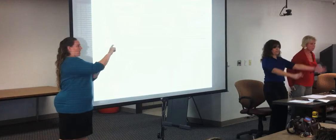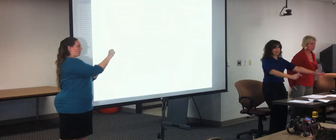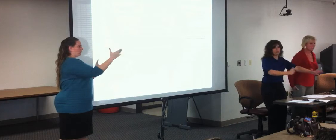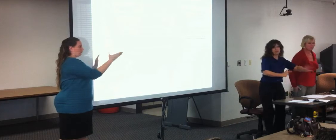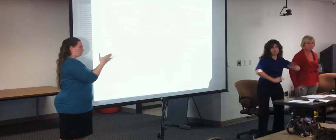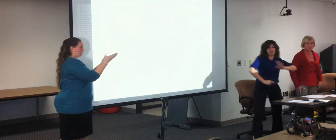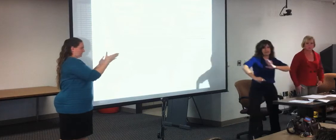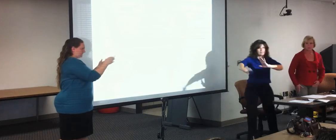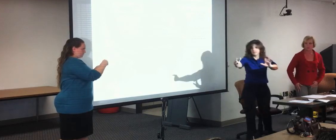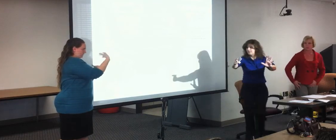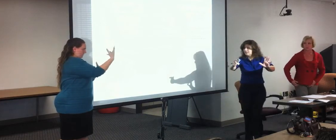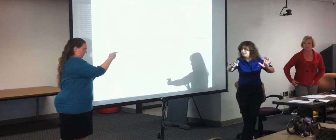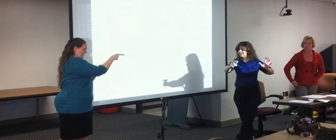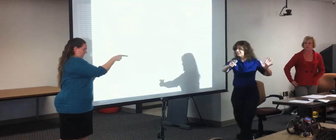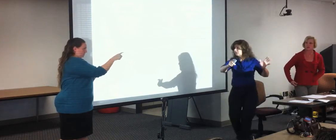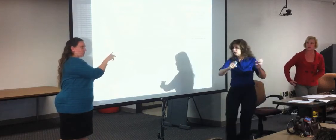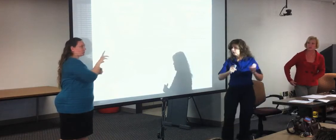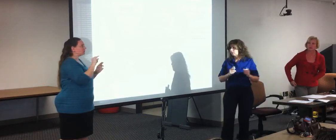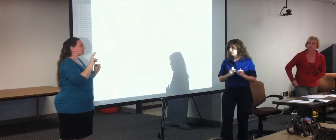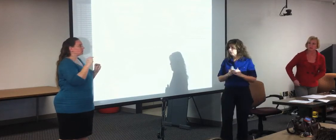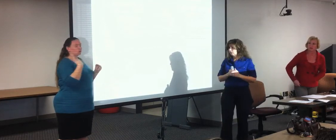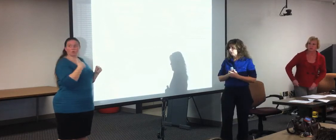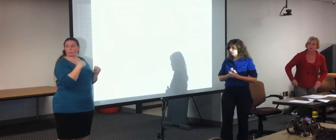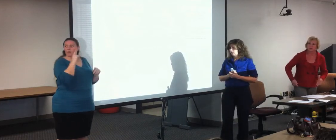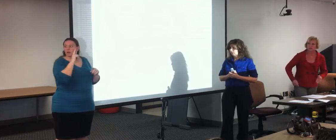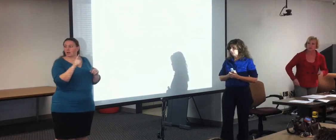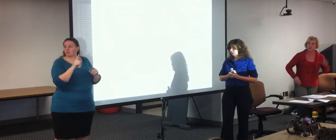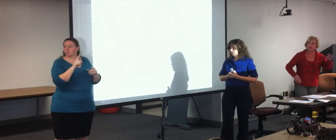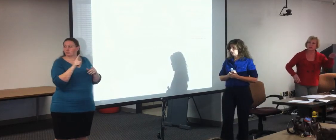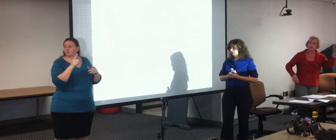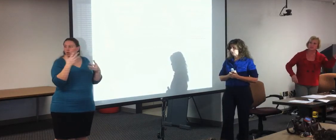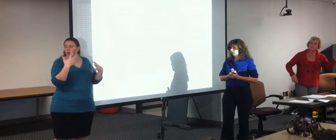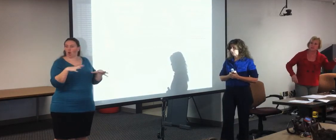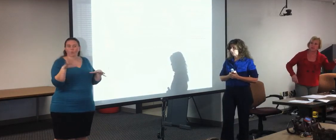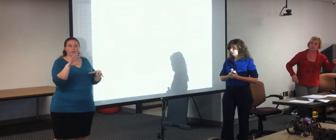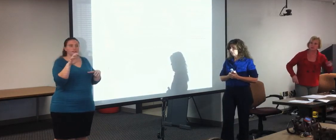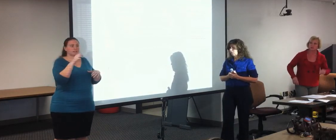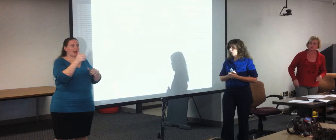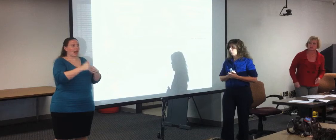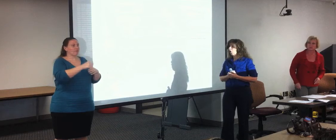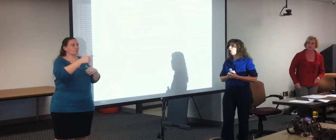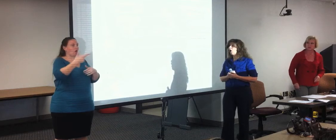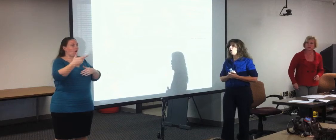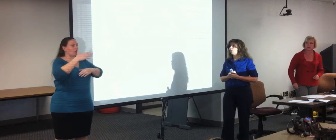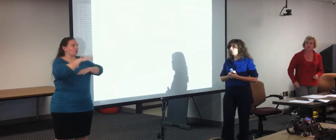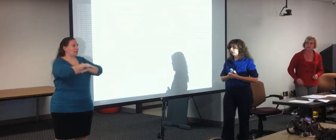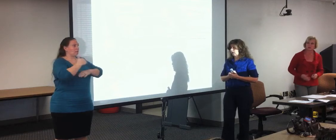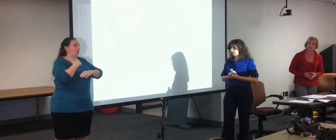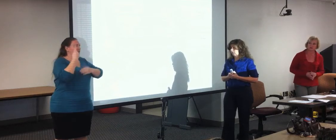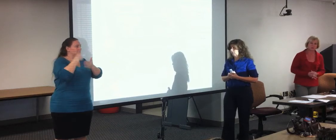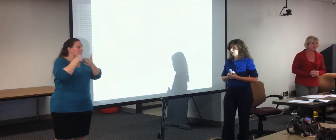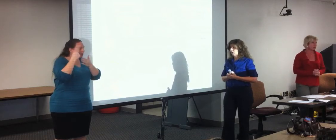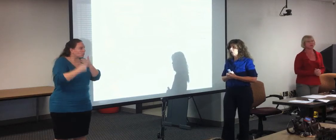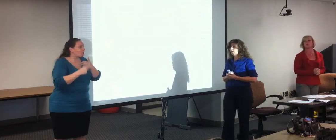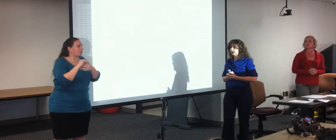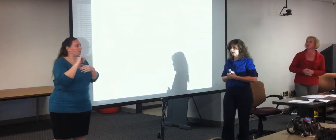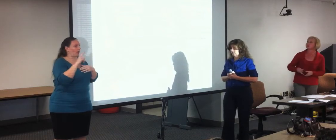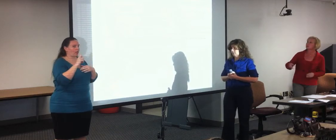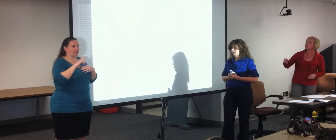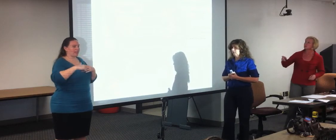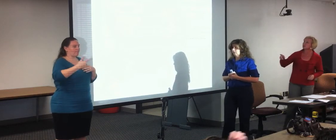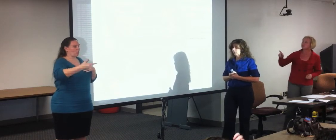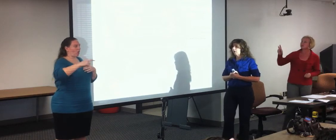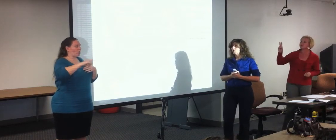service providers. And no, we actually wrote, we kind of did every other table have day program. Oh, every other table have ILS.